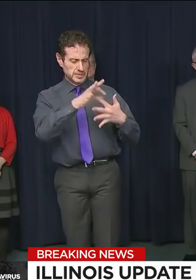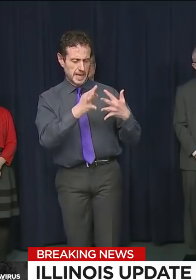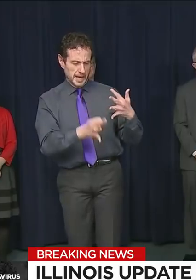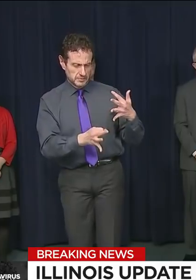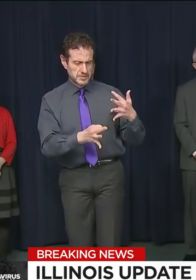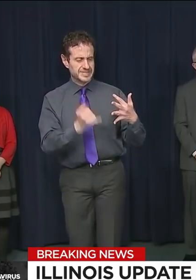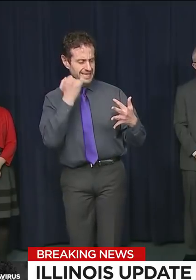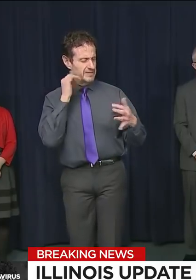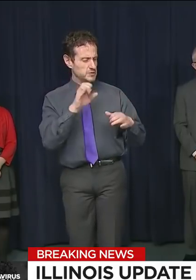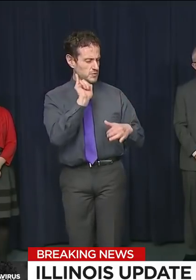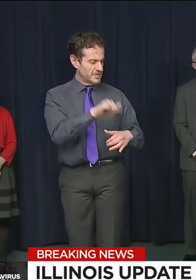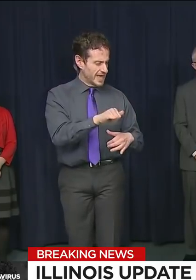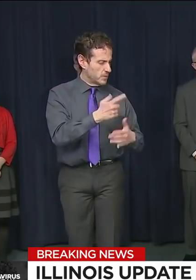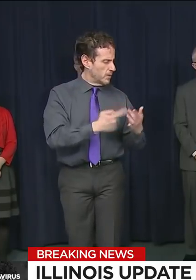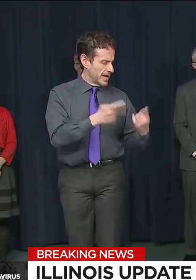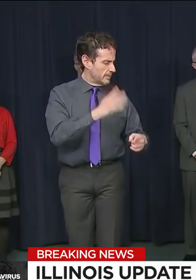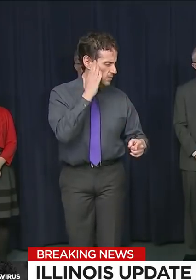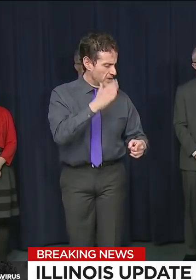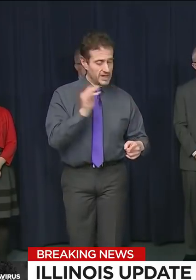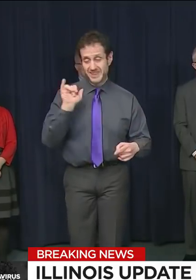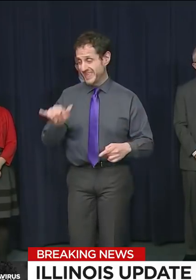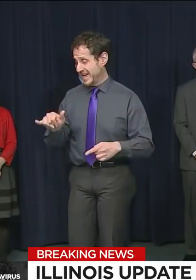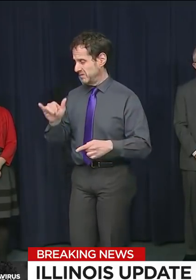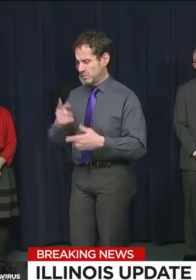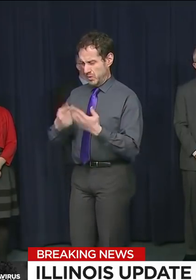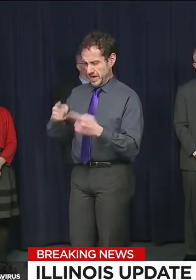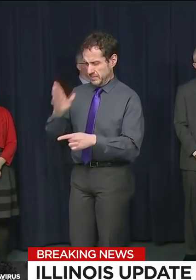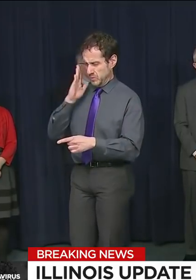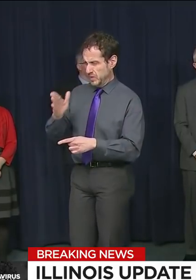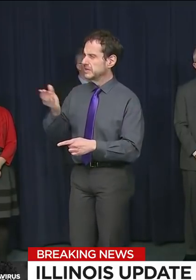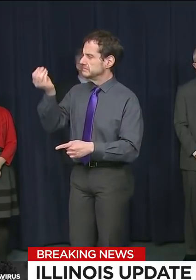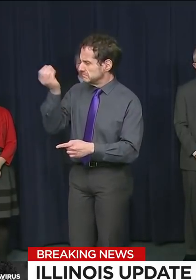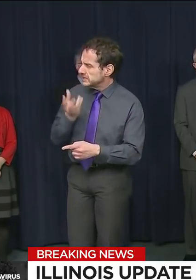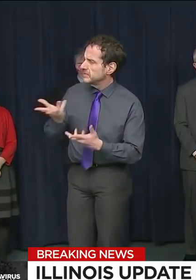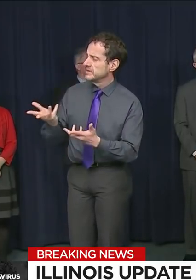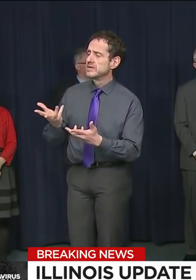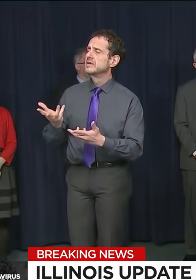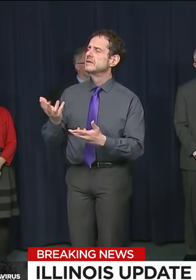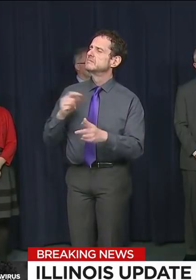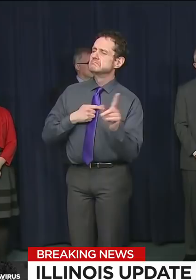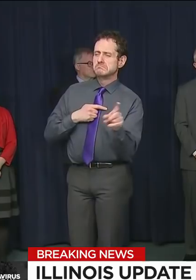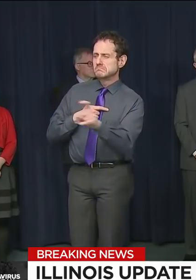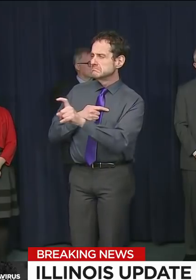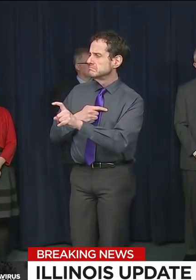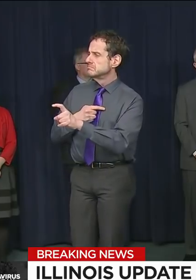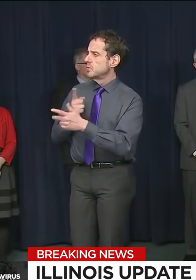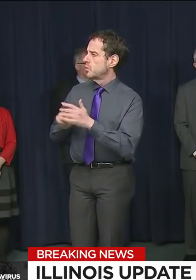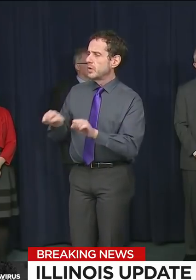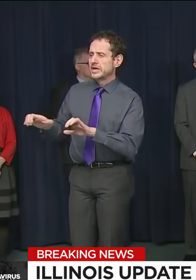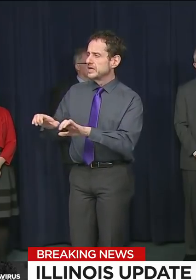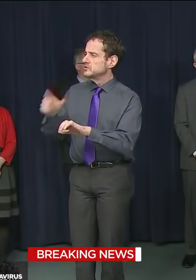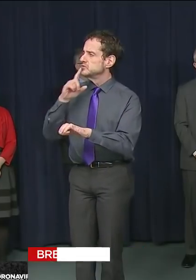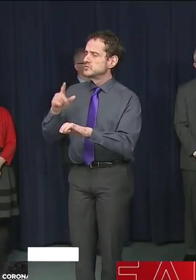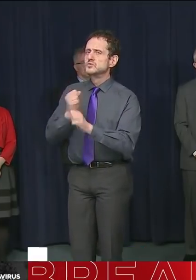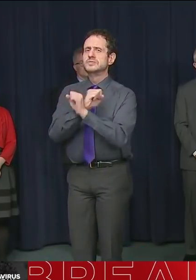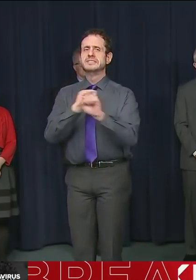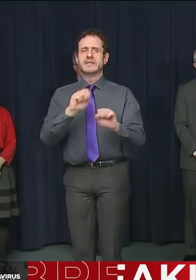possible. I've asked every one of these experts, what action can I take to save the most